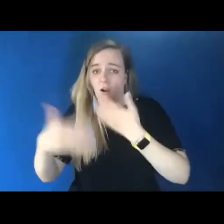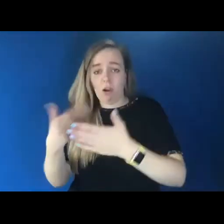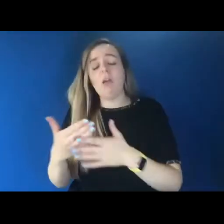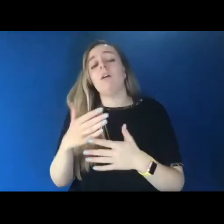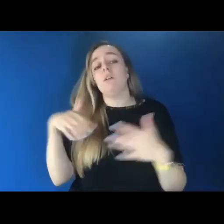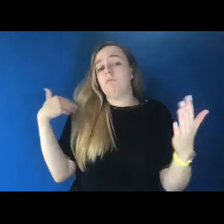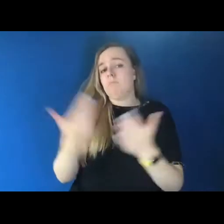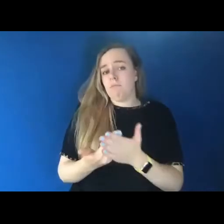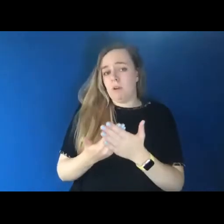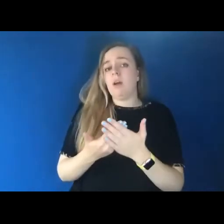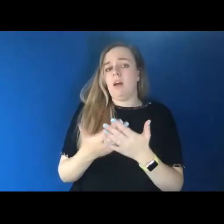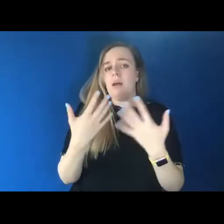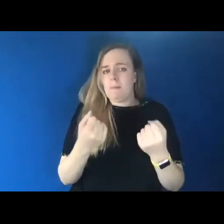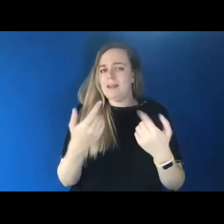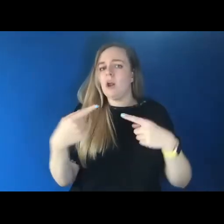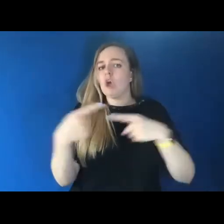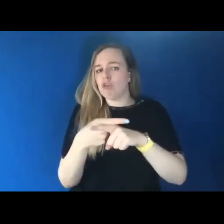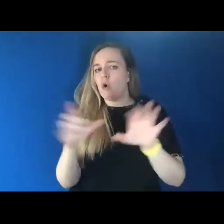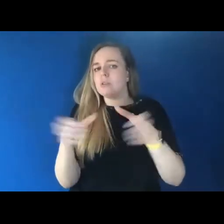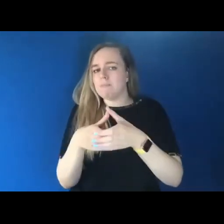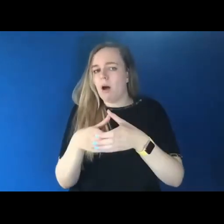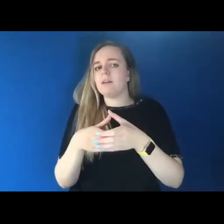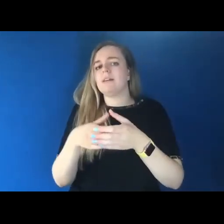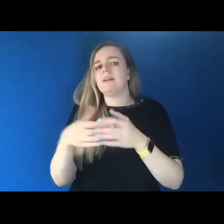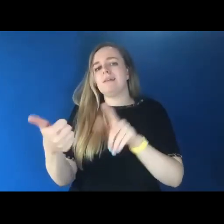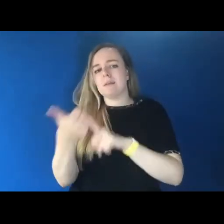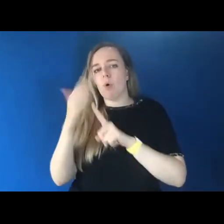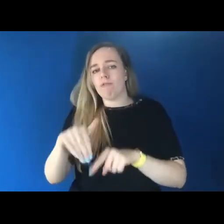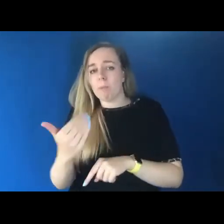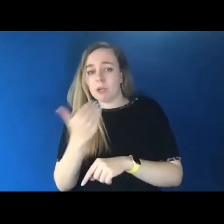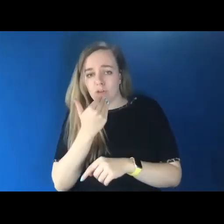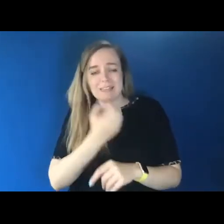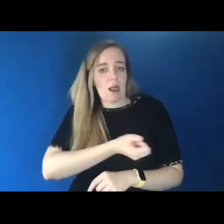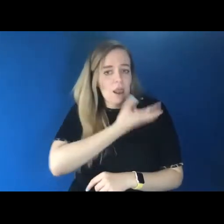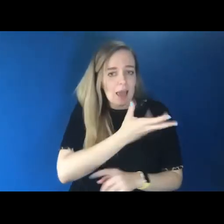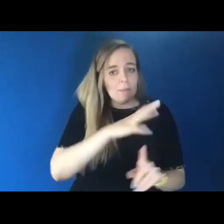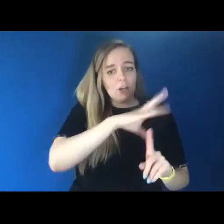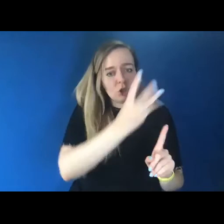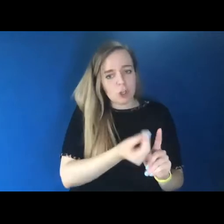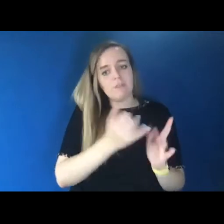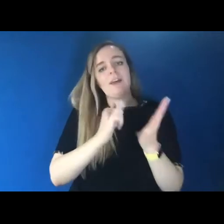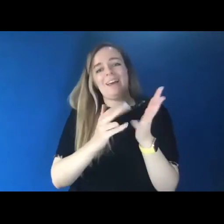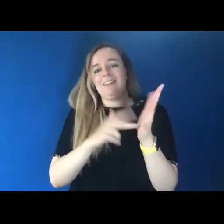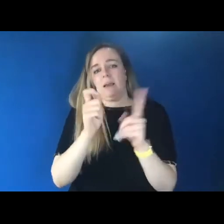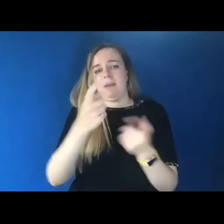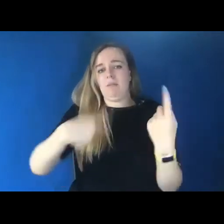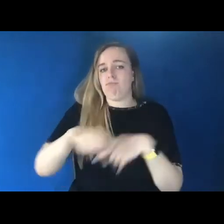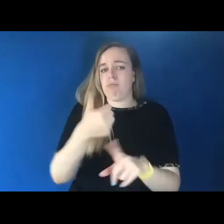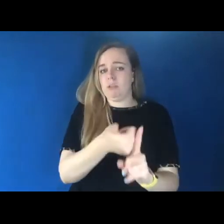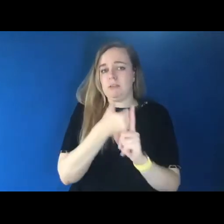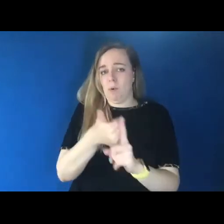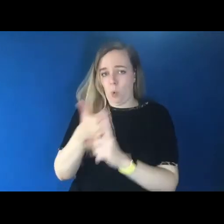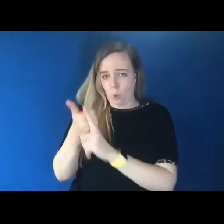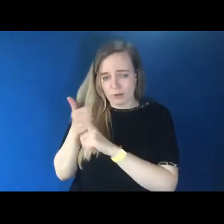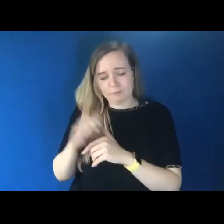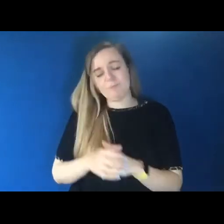received some cross-party public support from the Greens, Labour, Conservative and the SNP party. As well